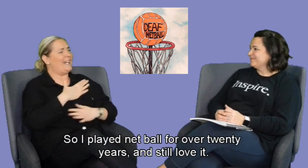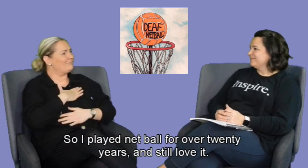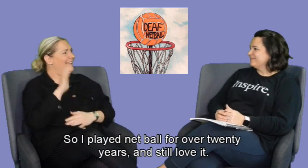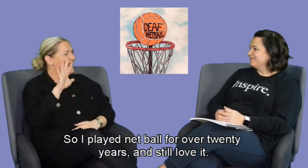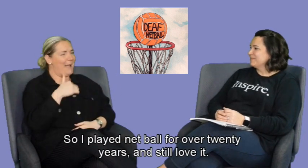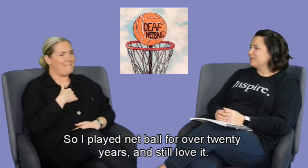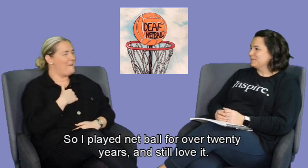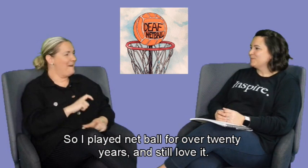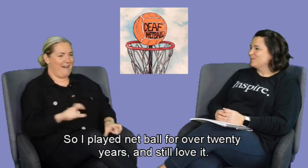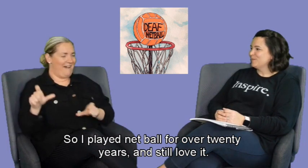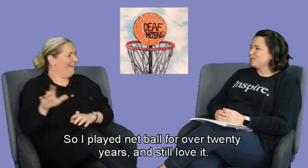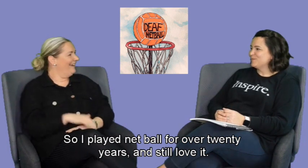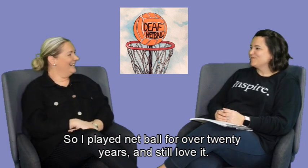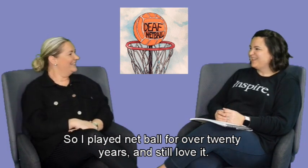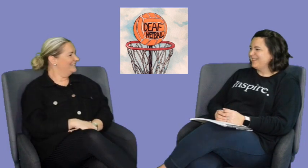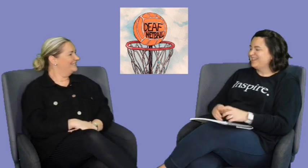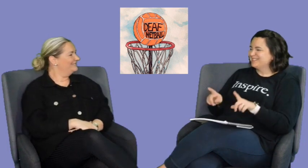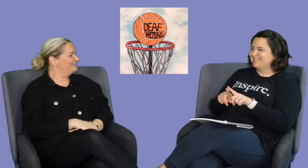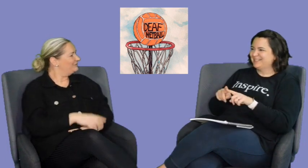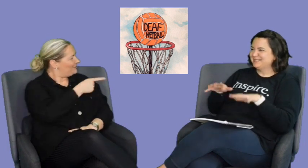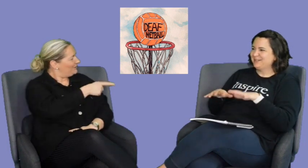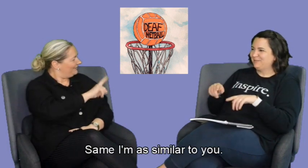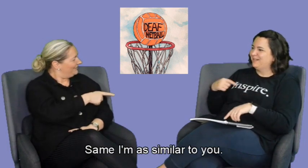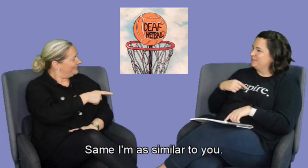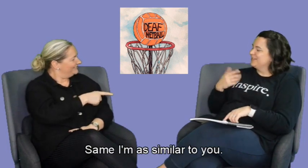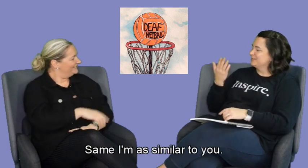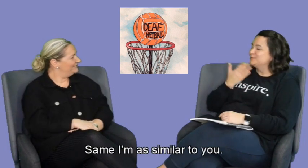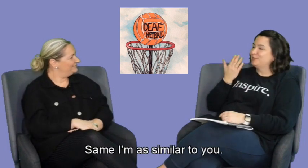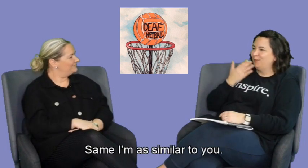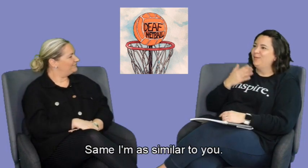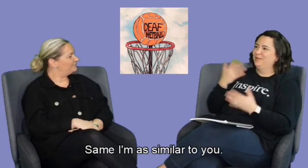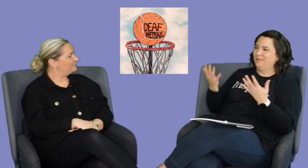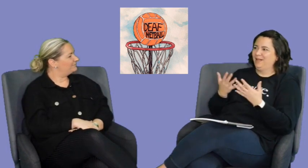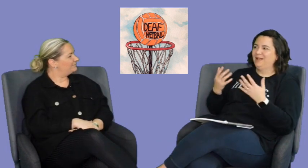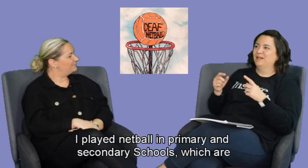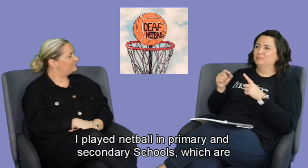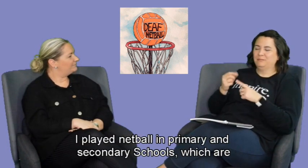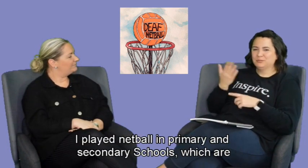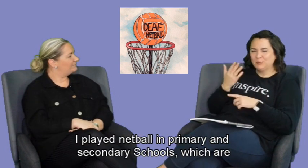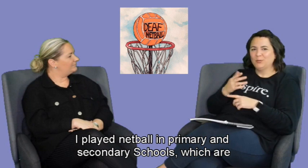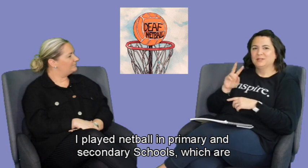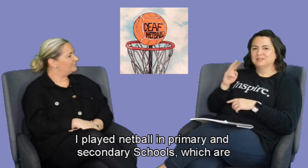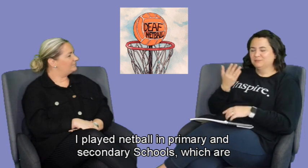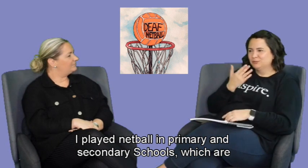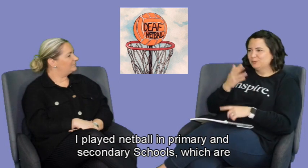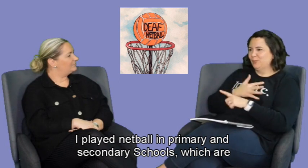over 20 years and still love it. Same, I'm similar to you. I played netball in primary and